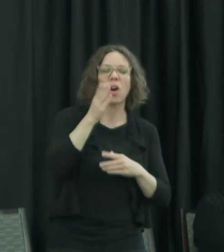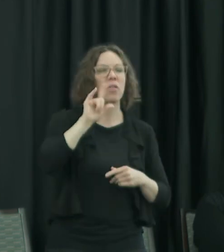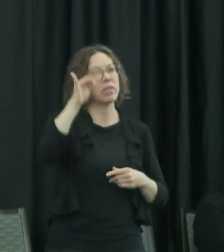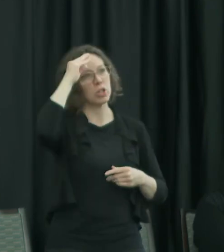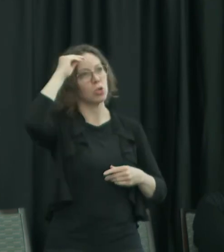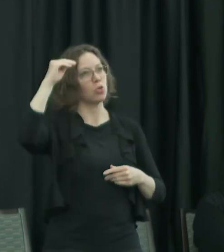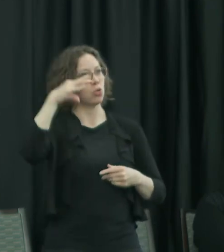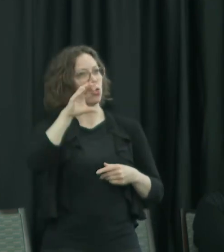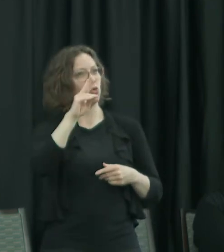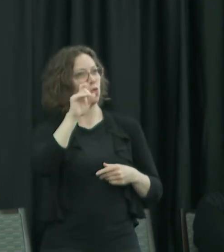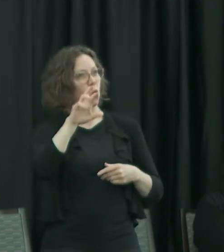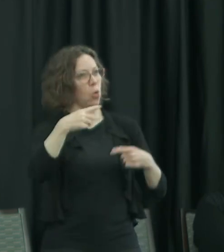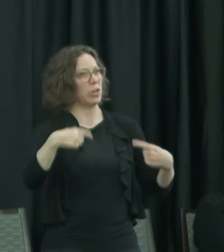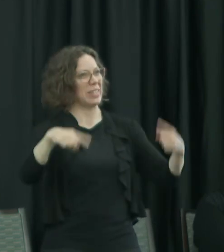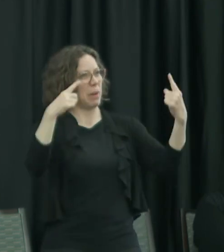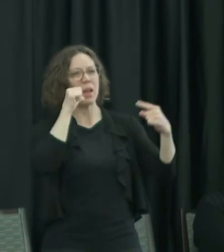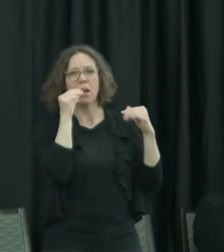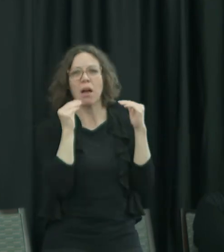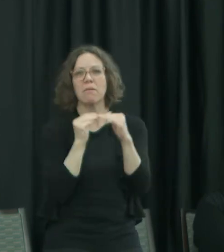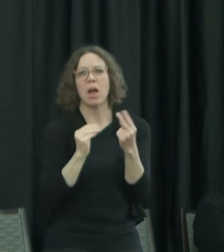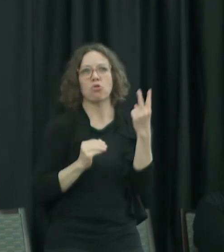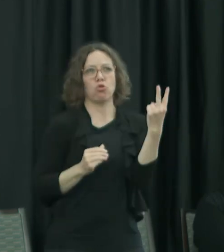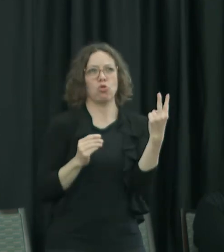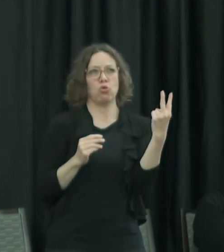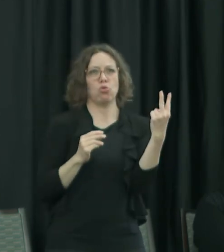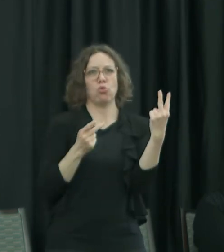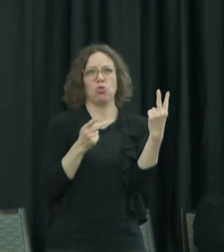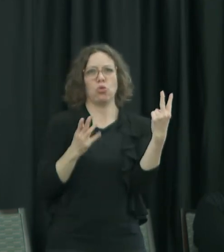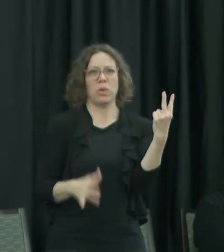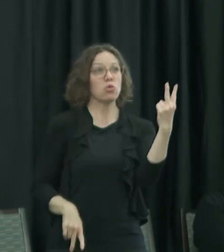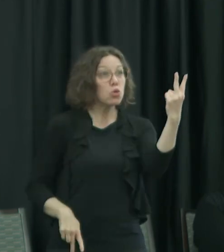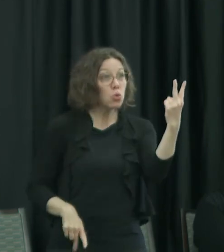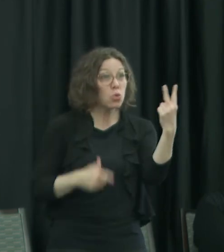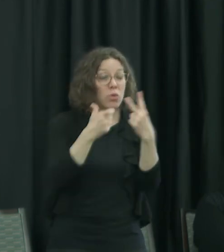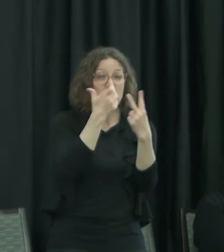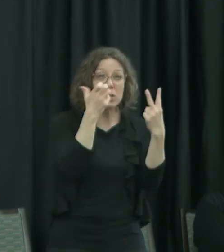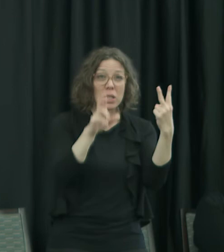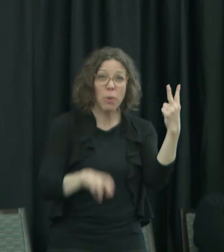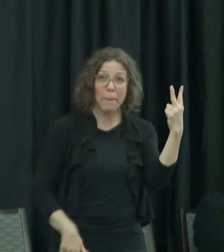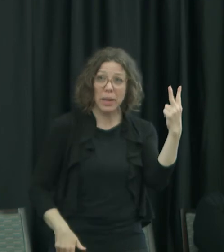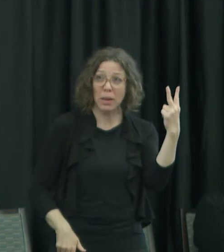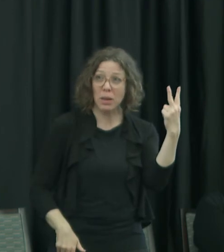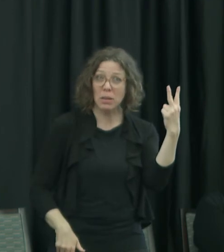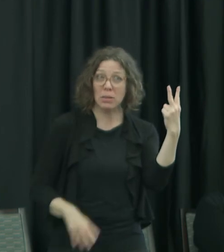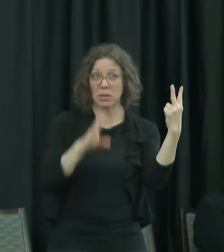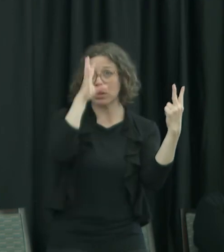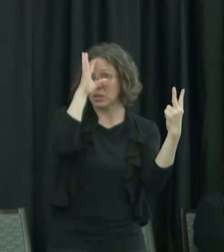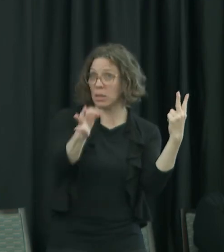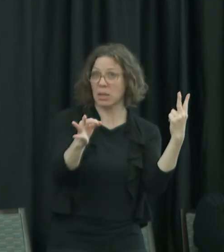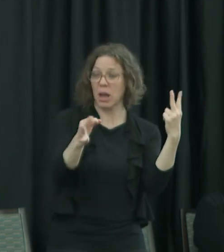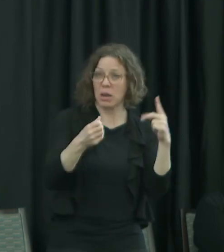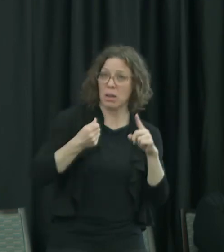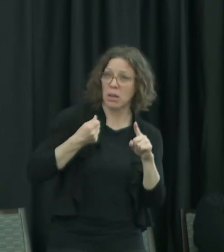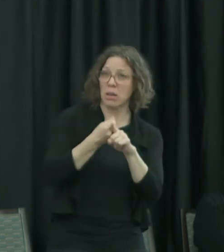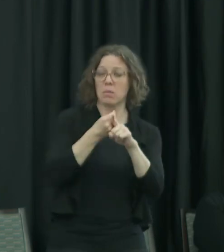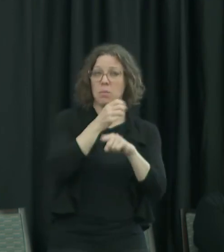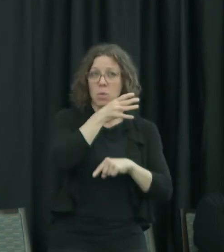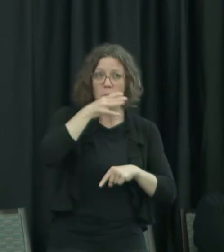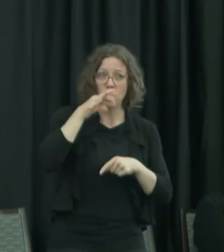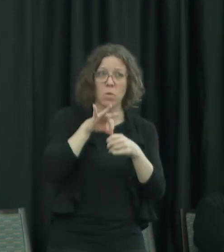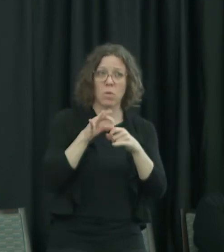it is unfair that only 2 supervisors, let alone 2 from Cedar Rapids, get to make decisions that impact rural